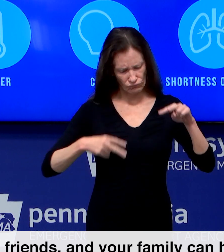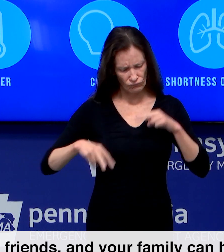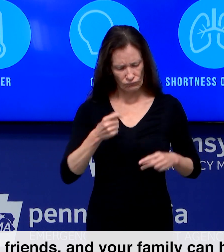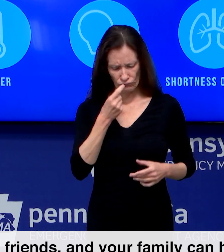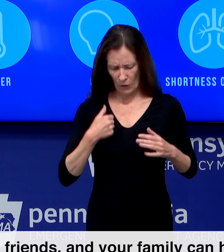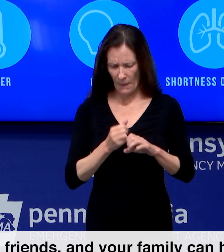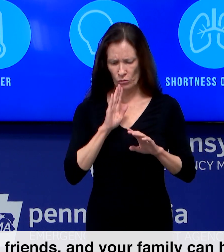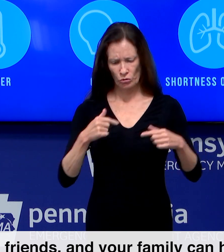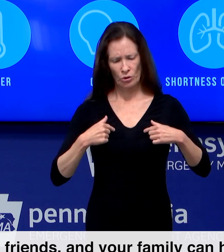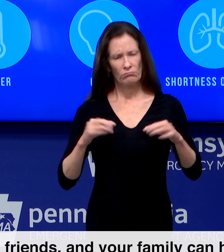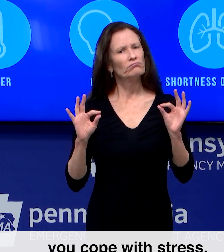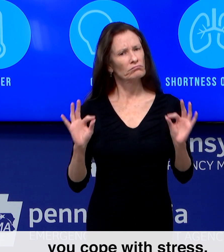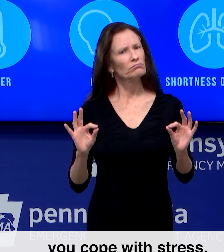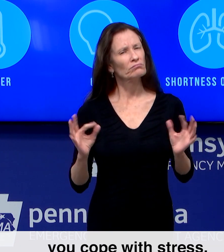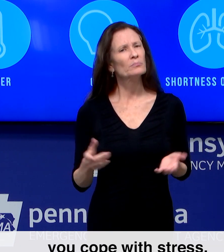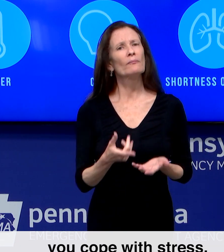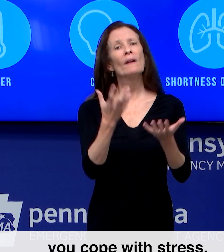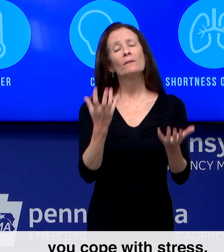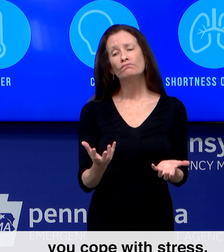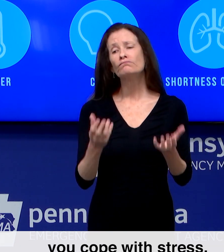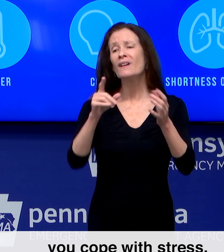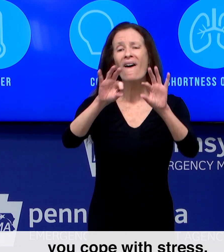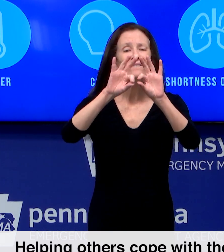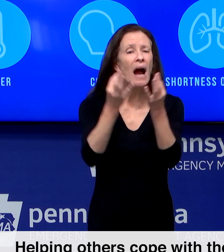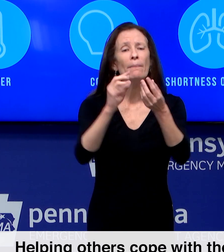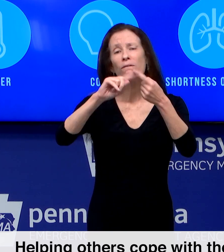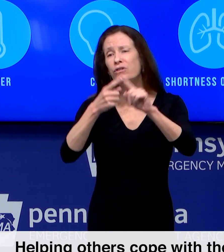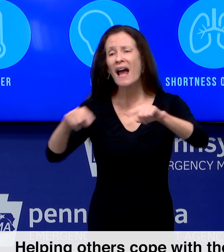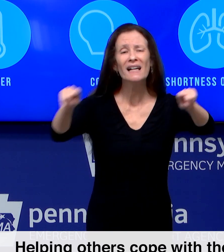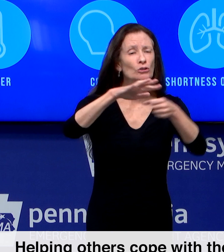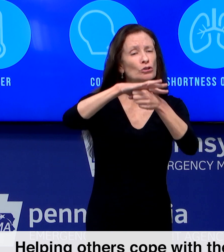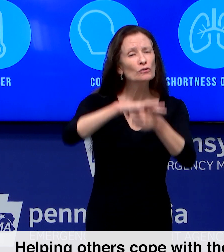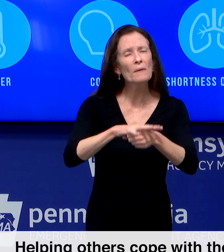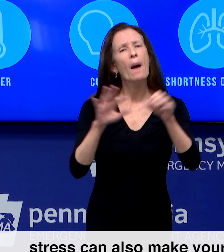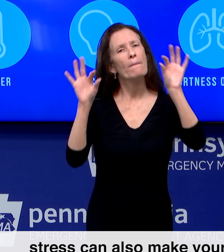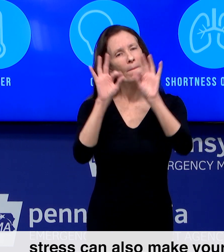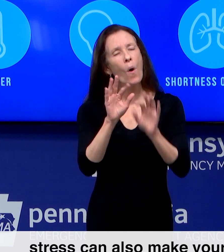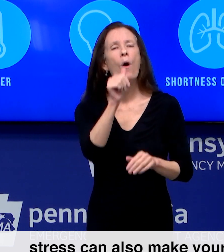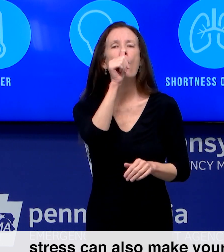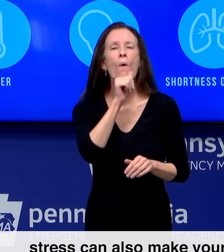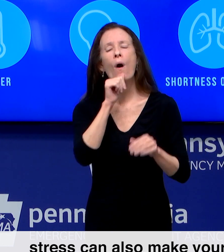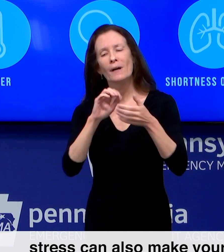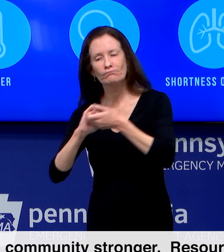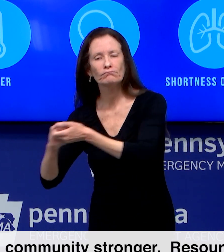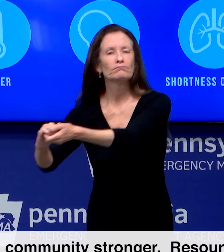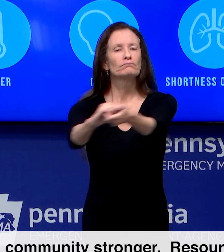your family can help you cope with stress. Helping others cope with their stress can also make your community